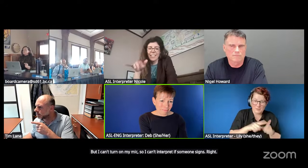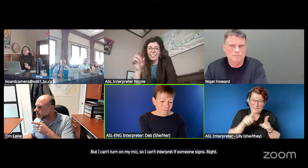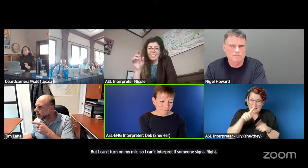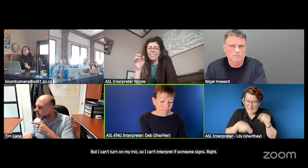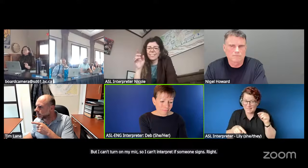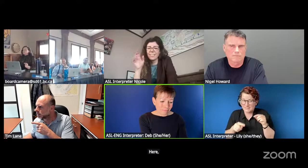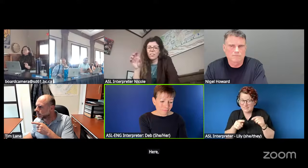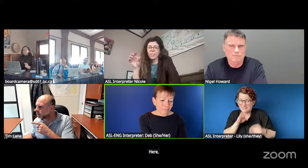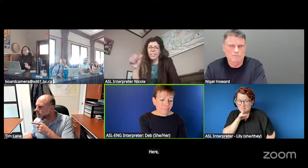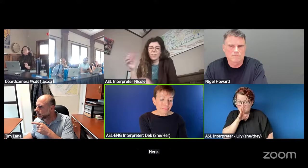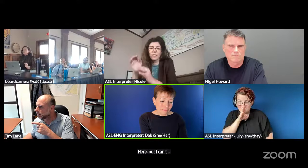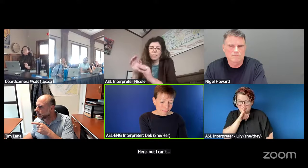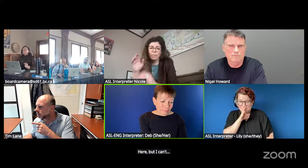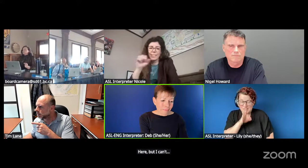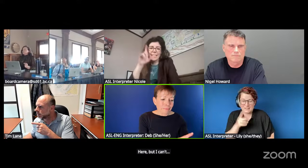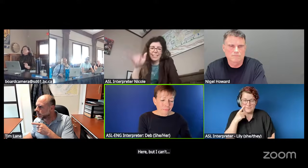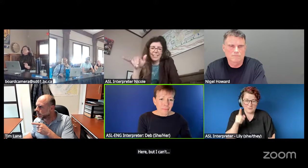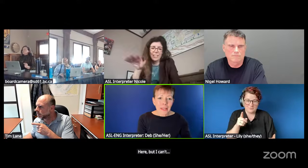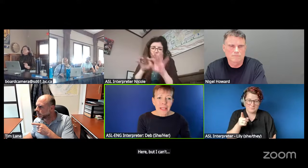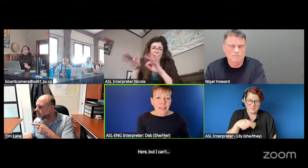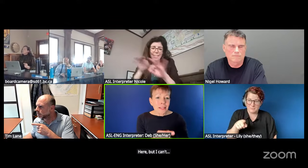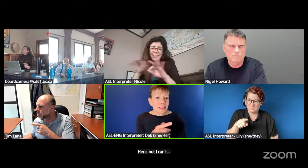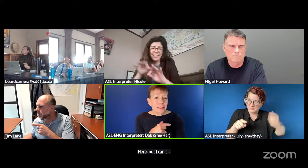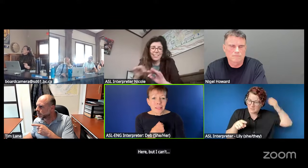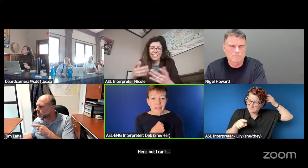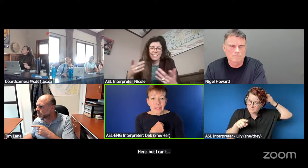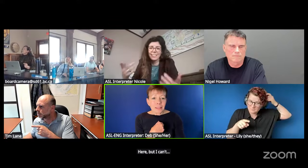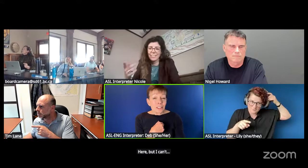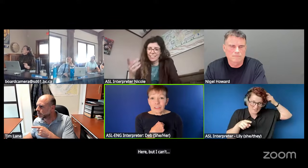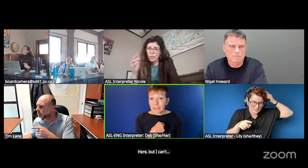hear, but I can't.